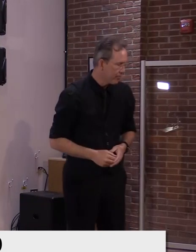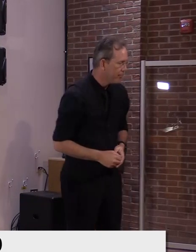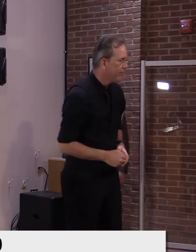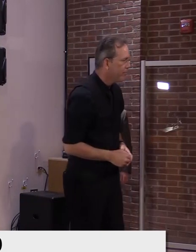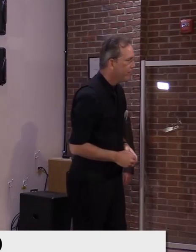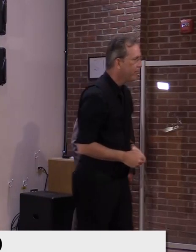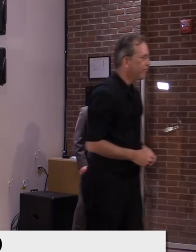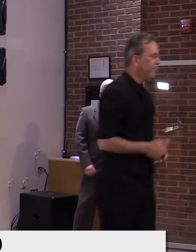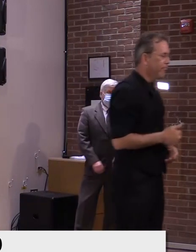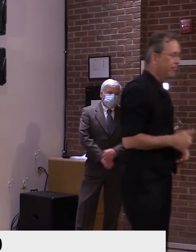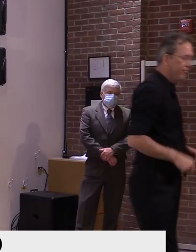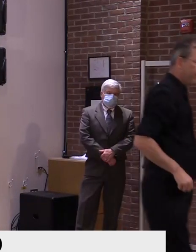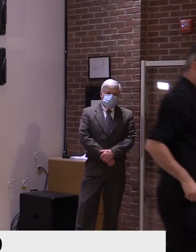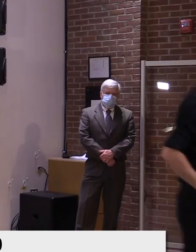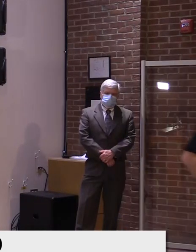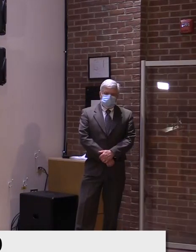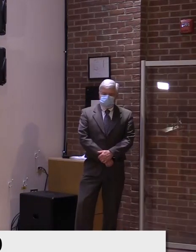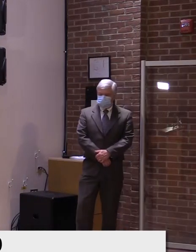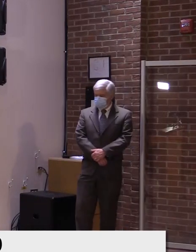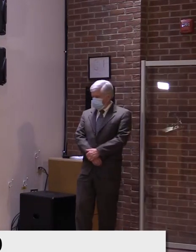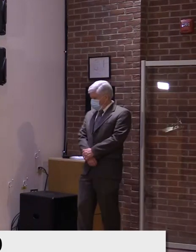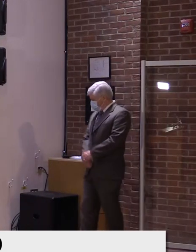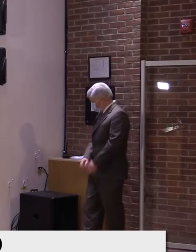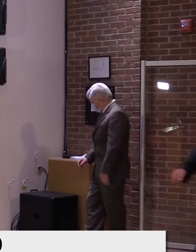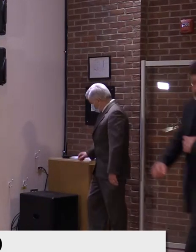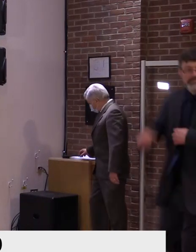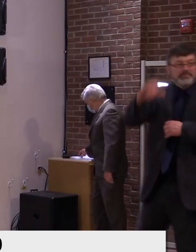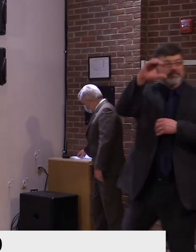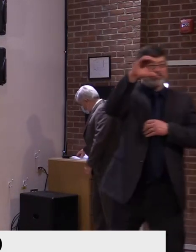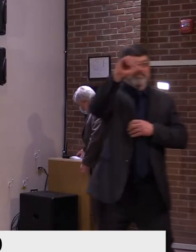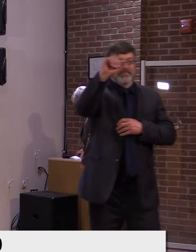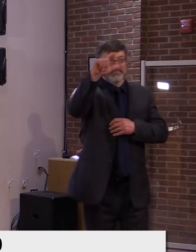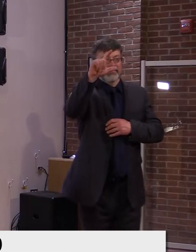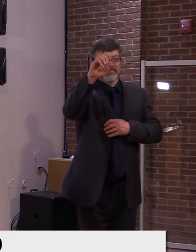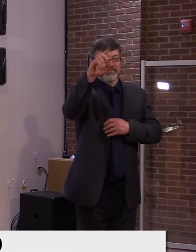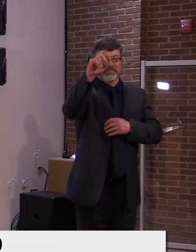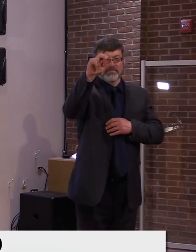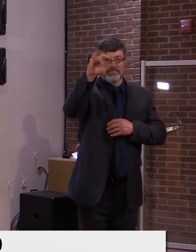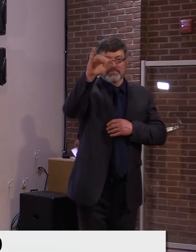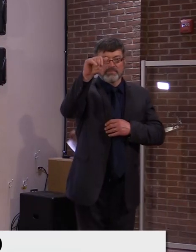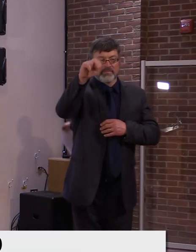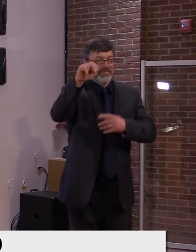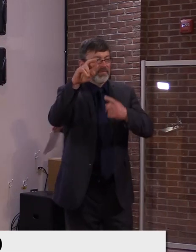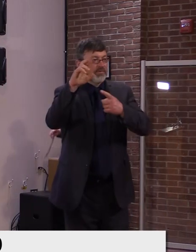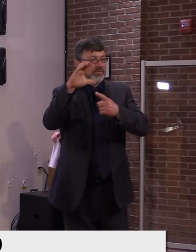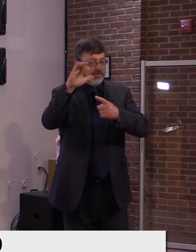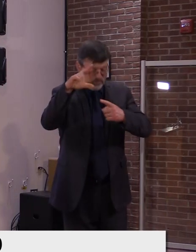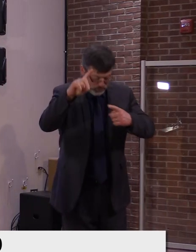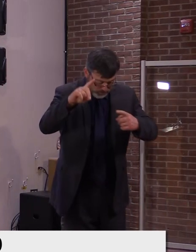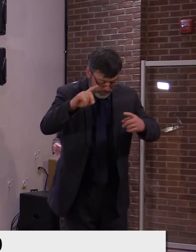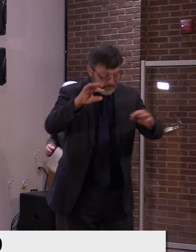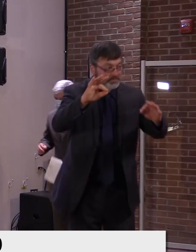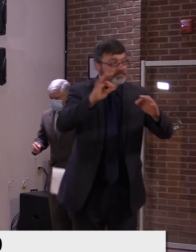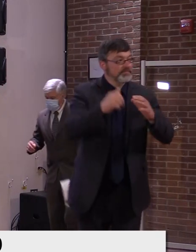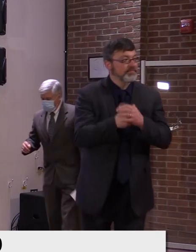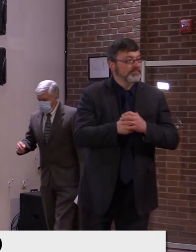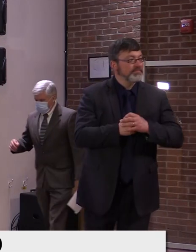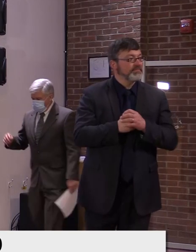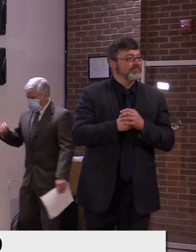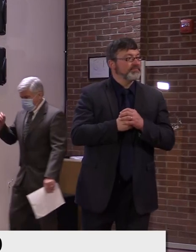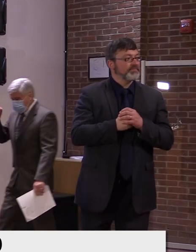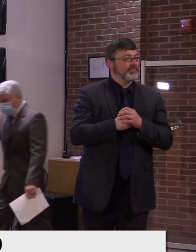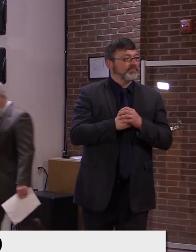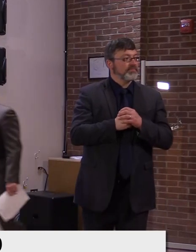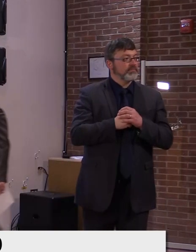Yes, thank you. Good afternoon. For Secretary Smith, a couple of follow-ups on the prison update that he gave